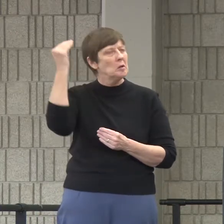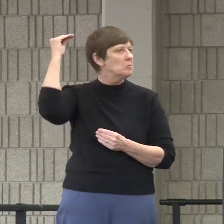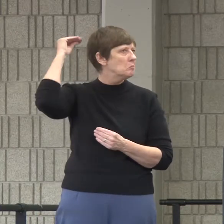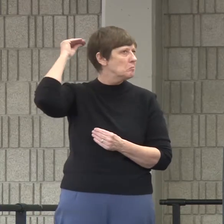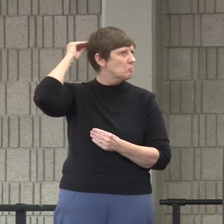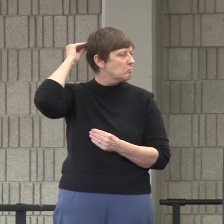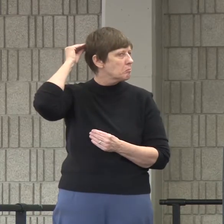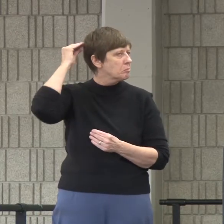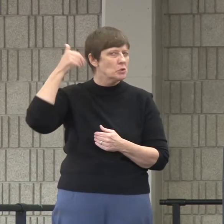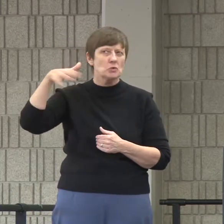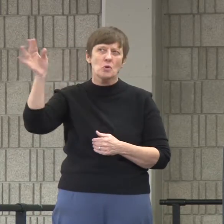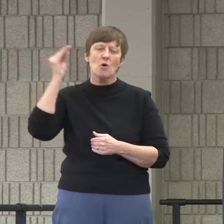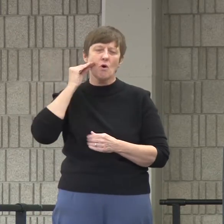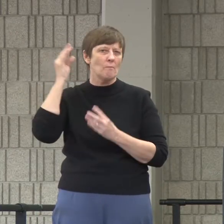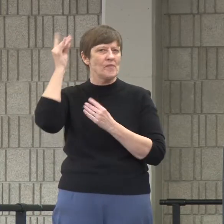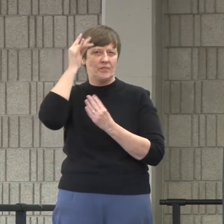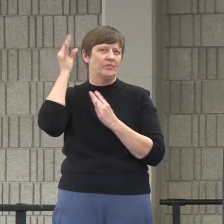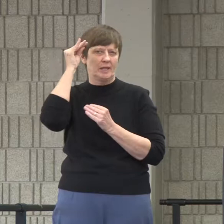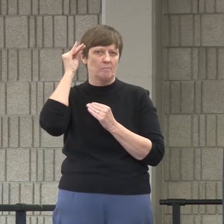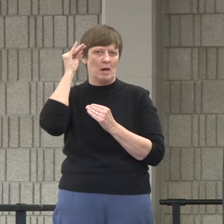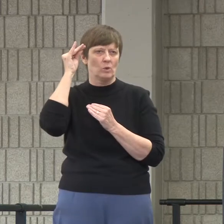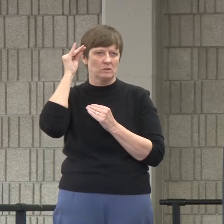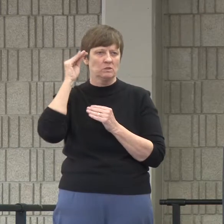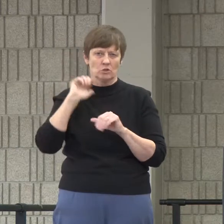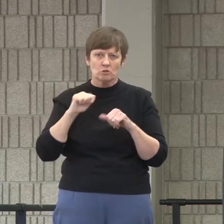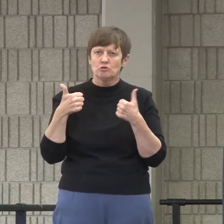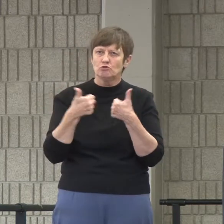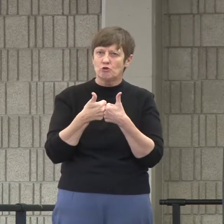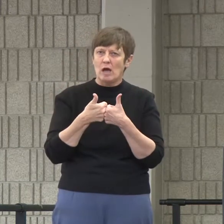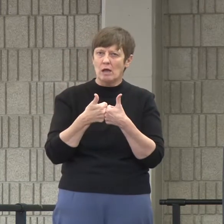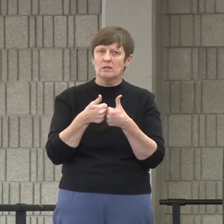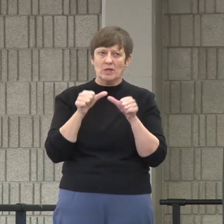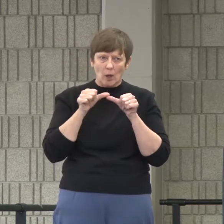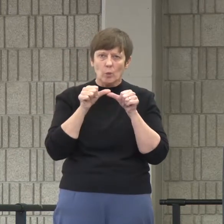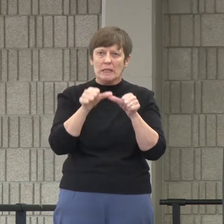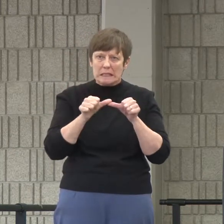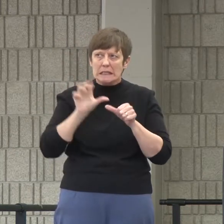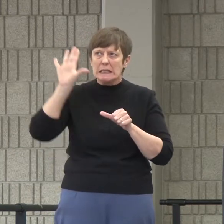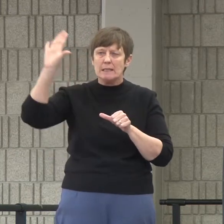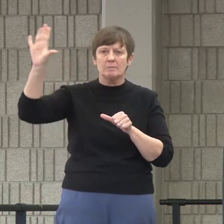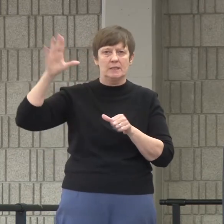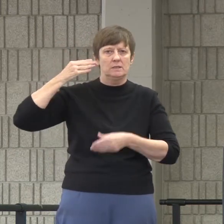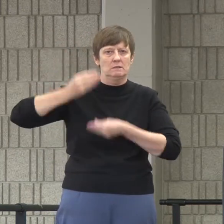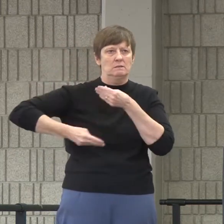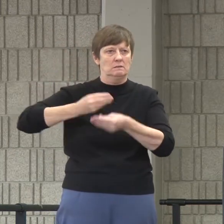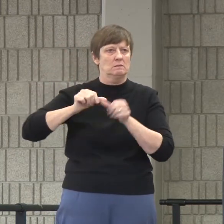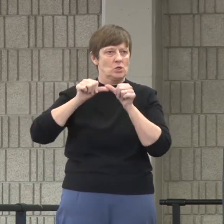with today as homework, challenges on how we can keep